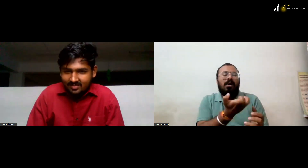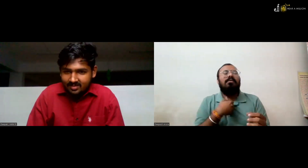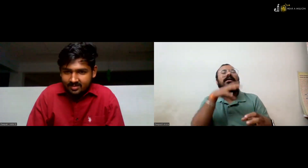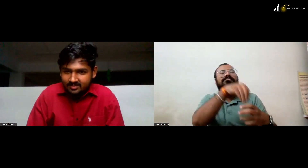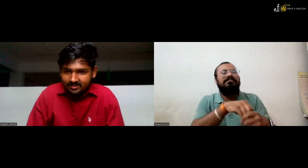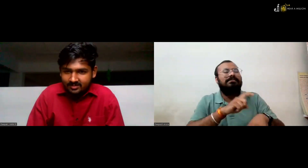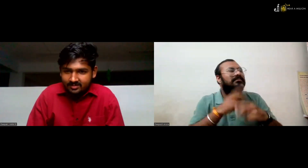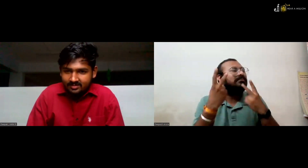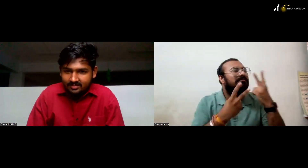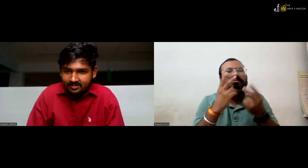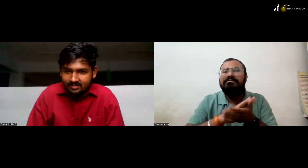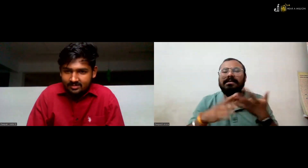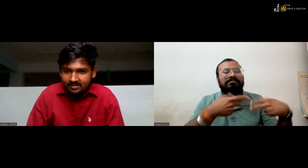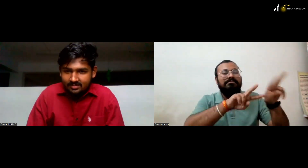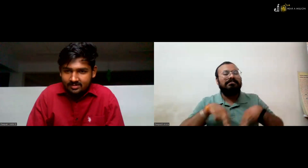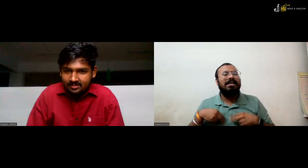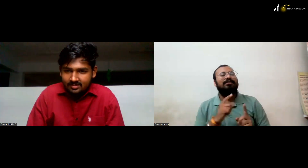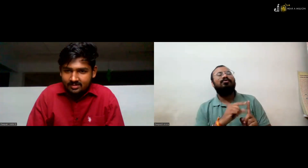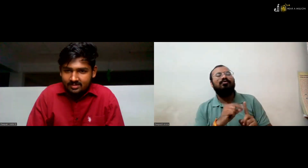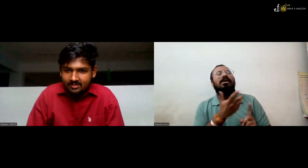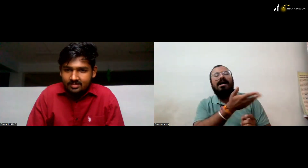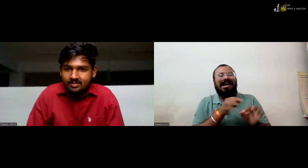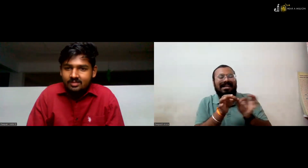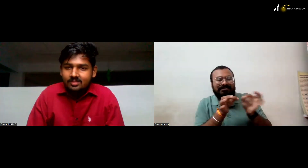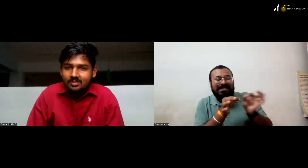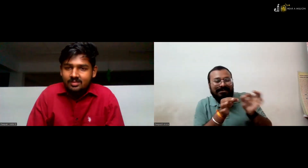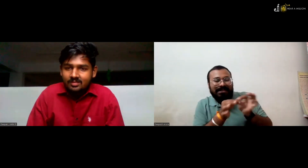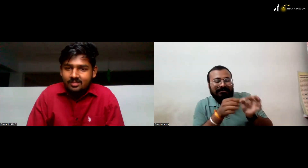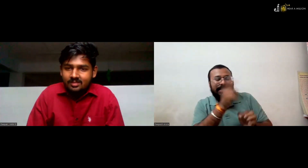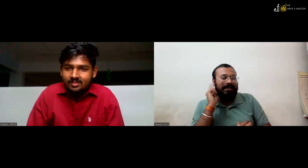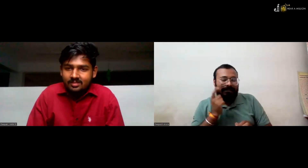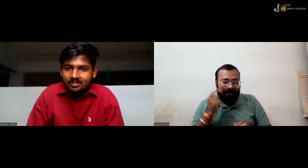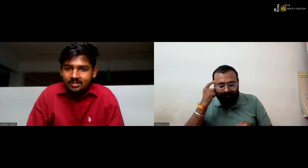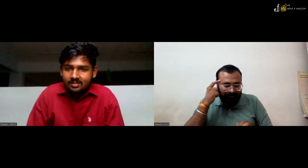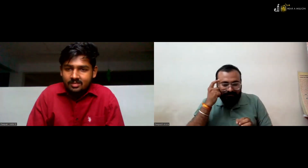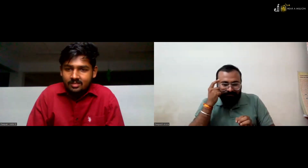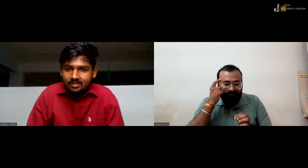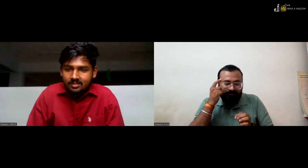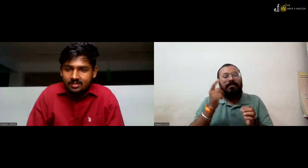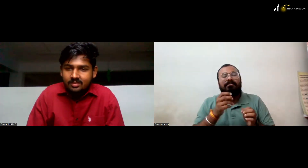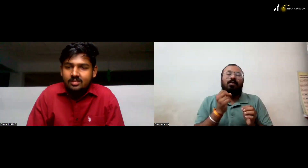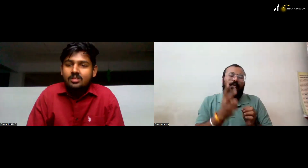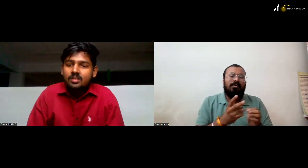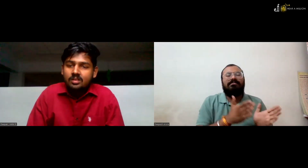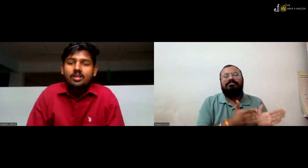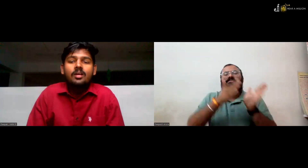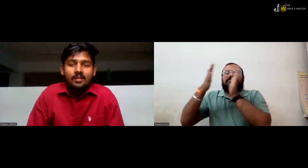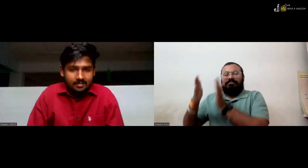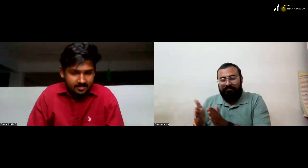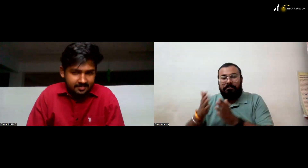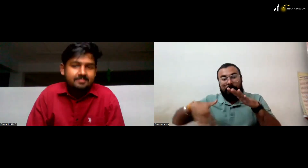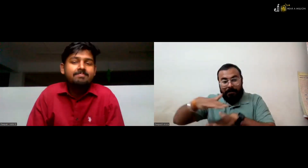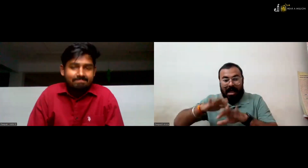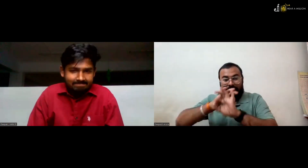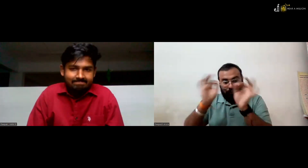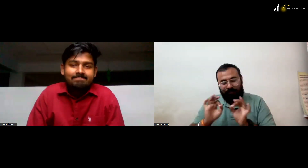people were thinking that this is not a very famous place, we can just go there and come back, so that will